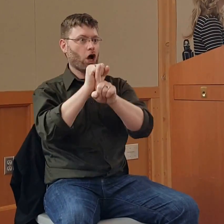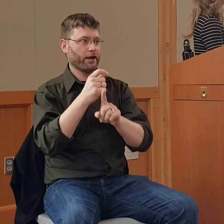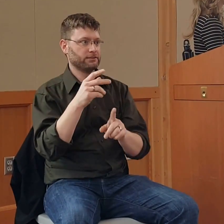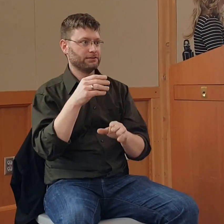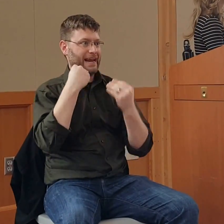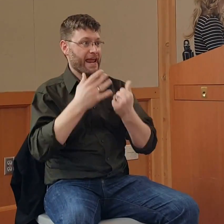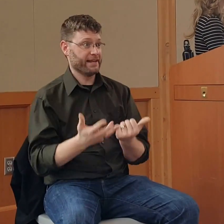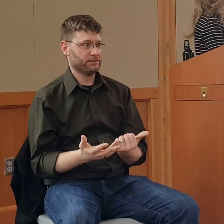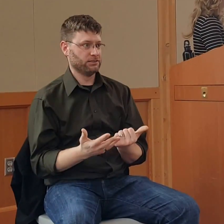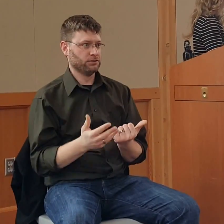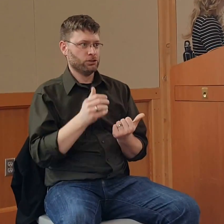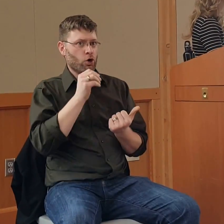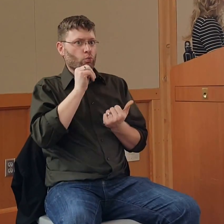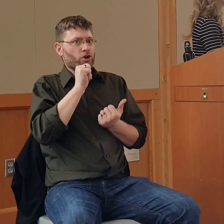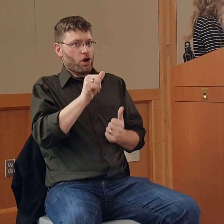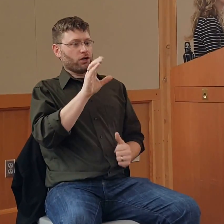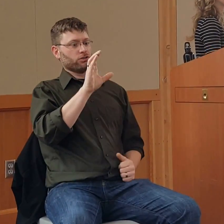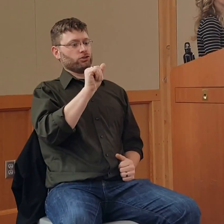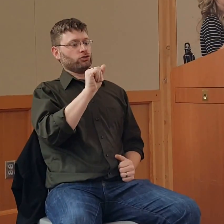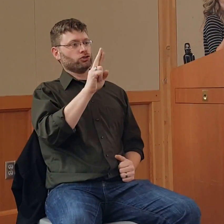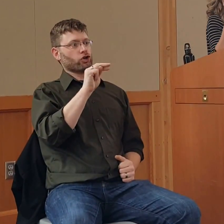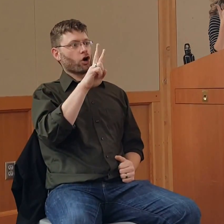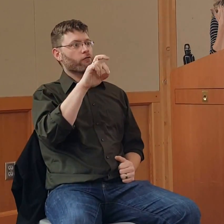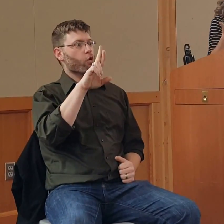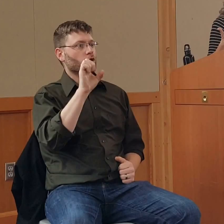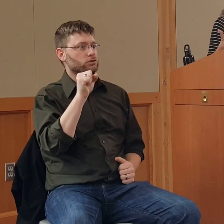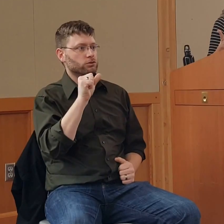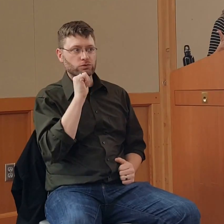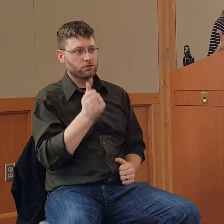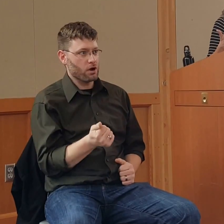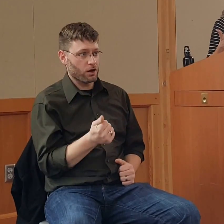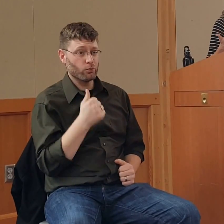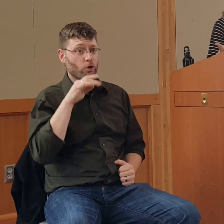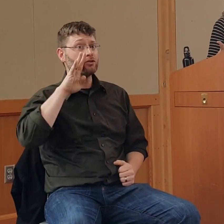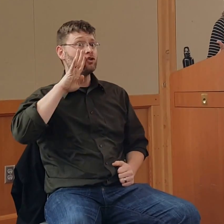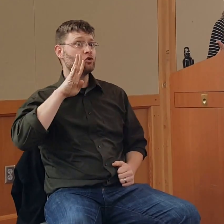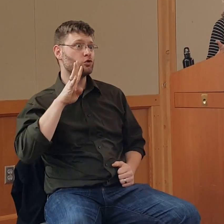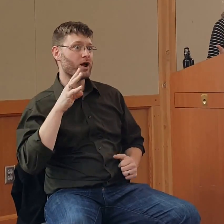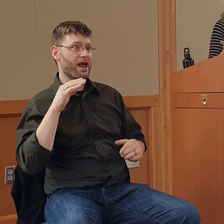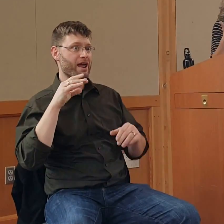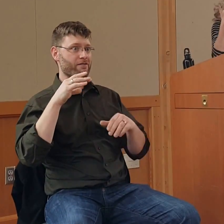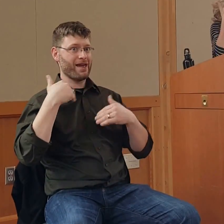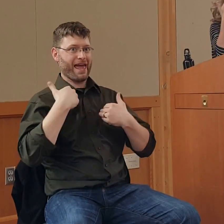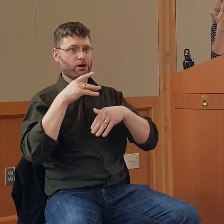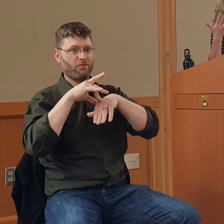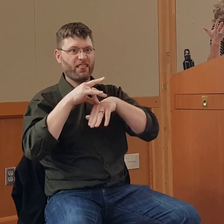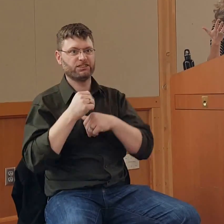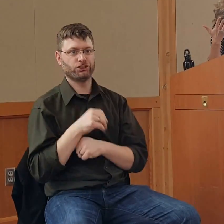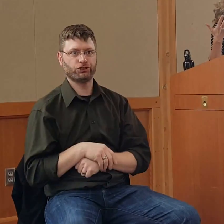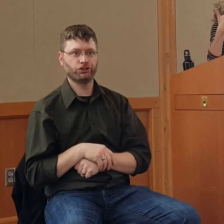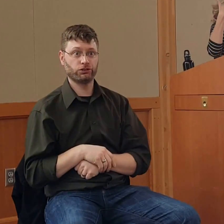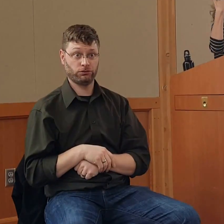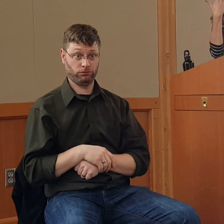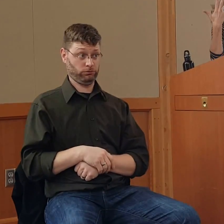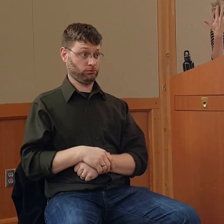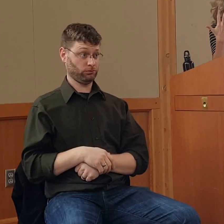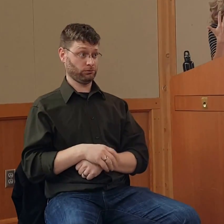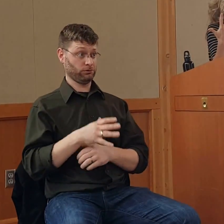not obligate carnivores. We don't crave the flesh of other animals. If you want to know what it looks like to crave the flesh of an animal, look at an